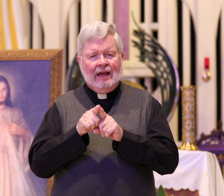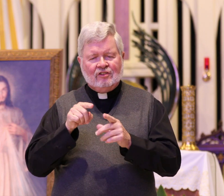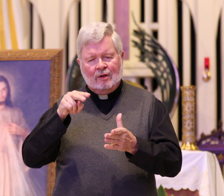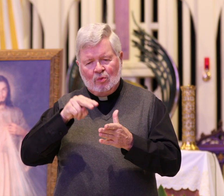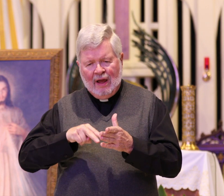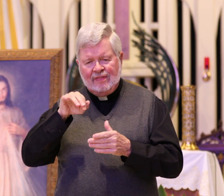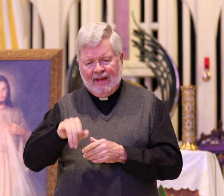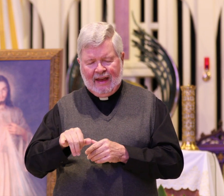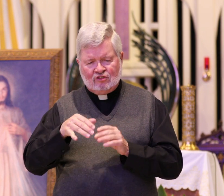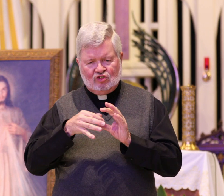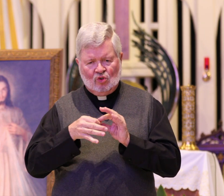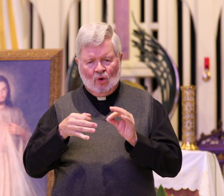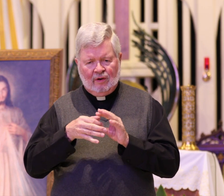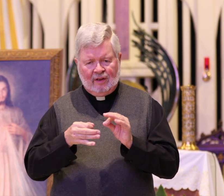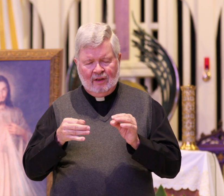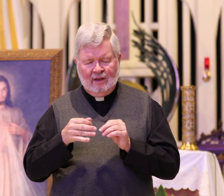As I read that story,